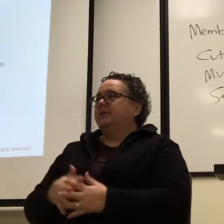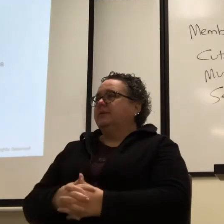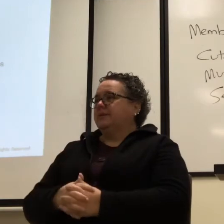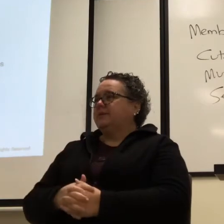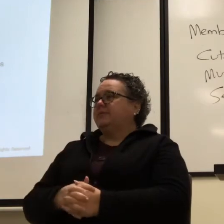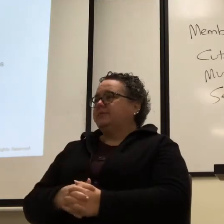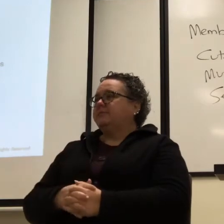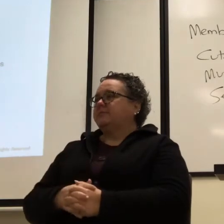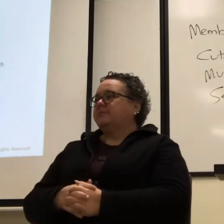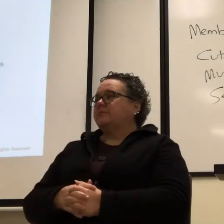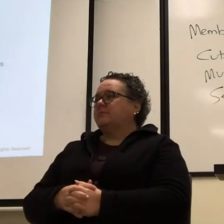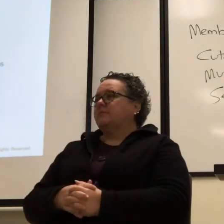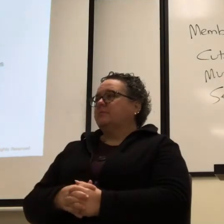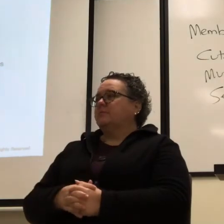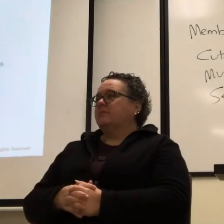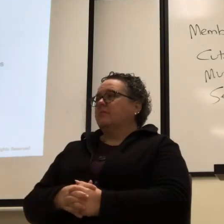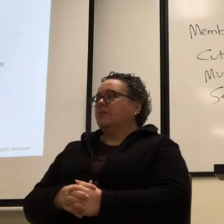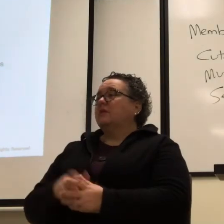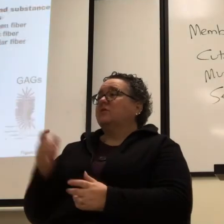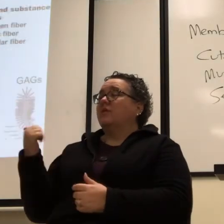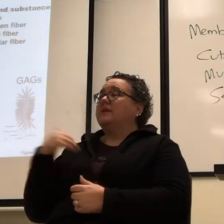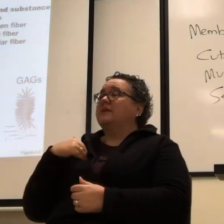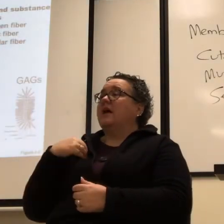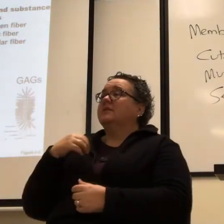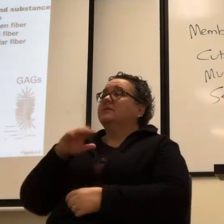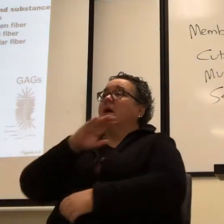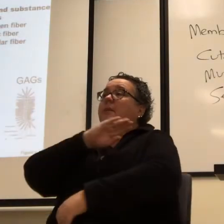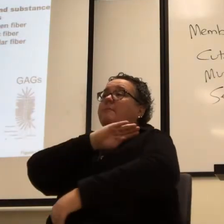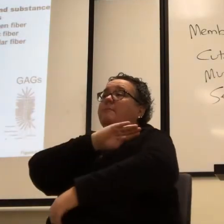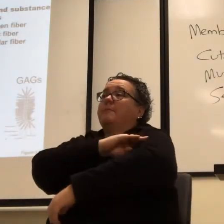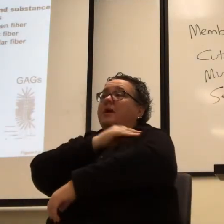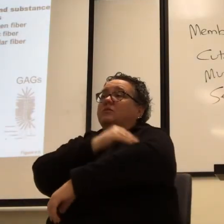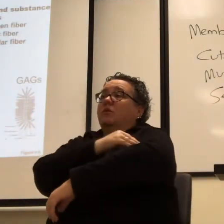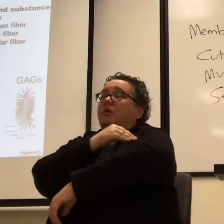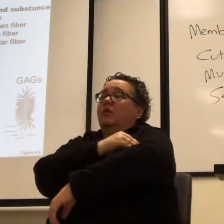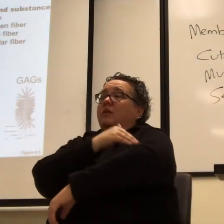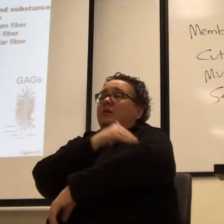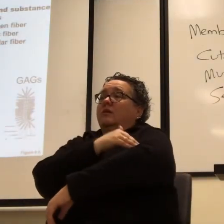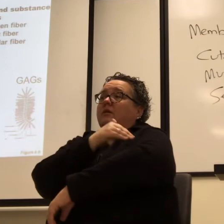So this batch of slides have connective tissue and muscle tissue. I don't even get to muscle today, but